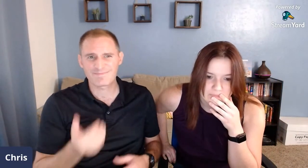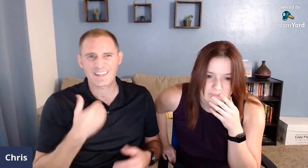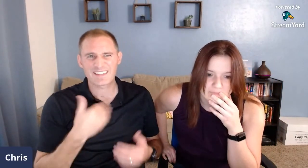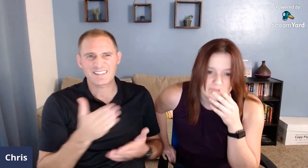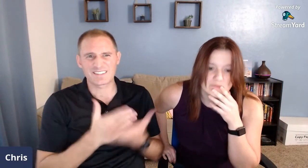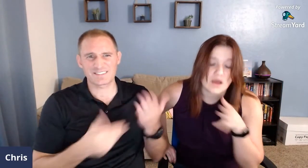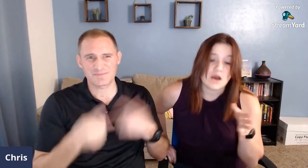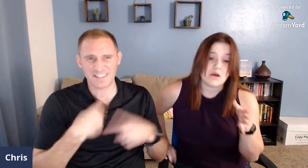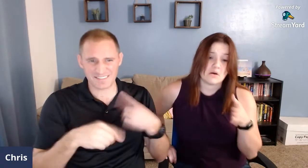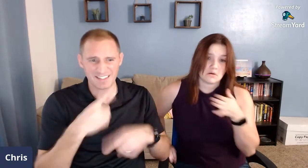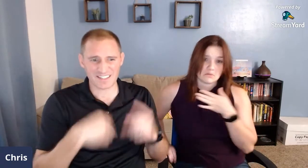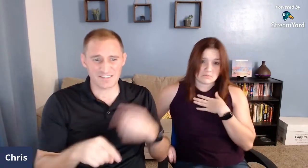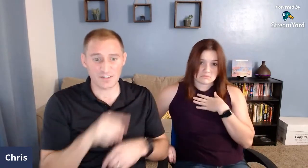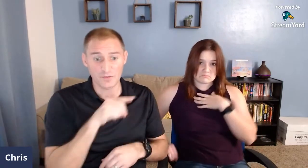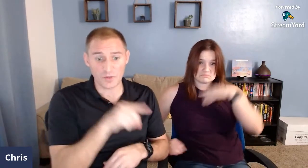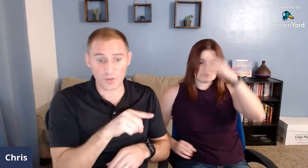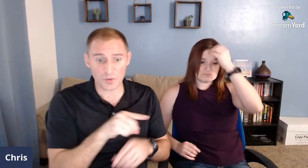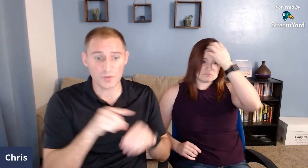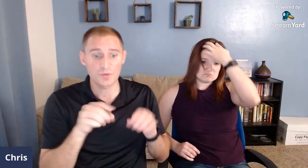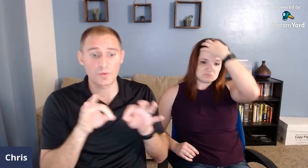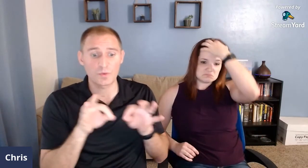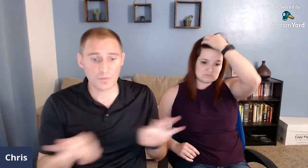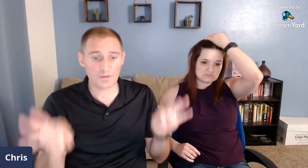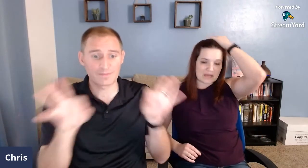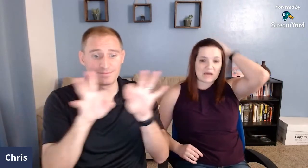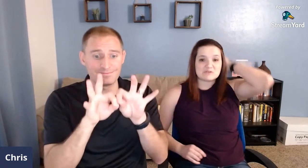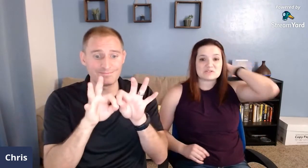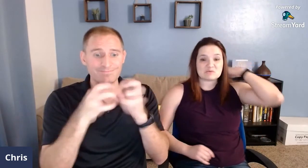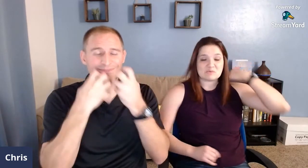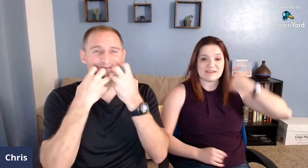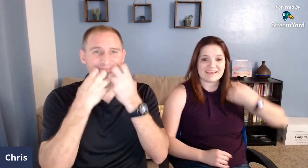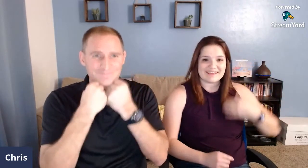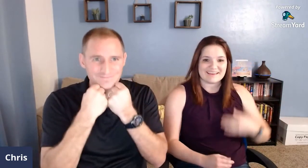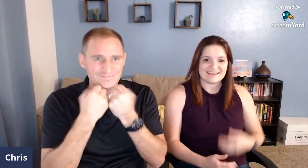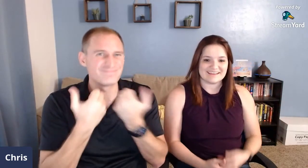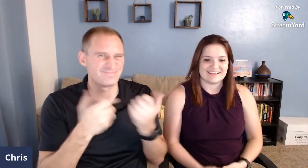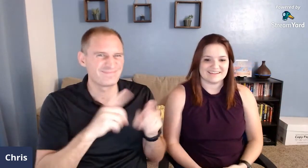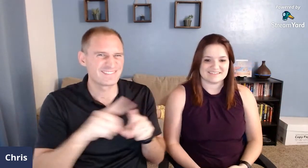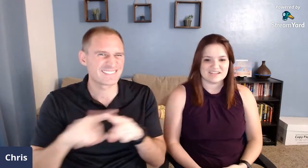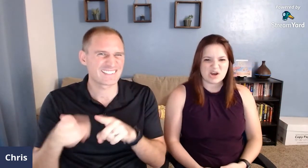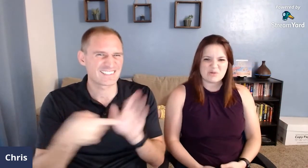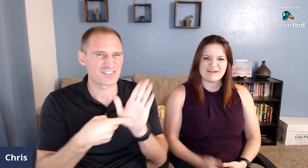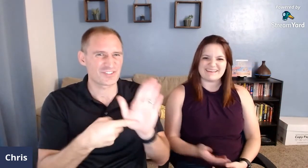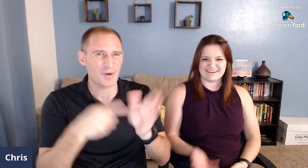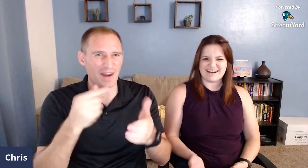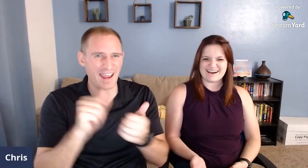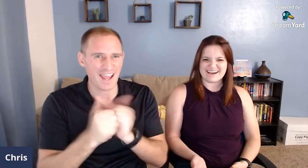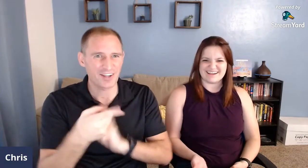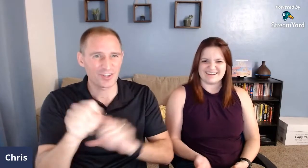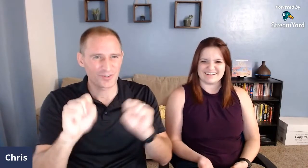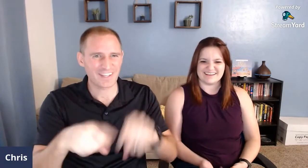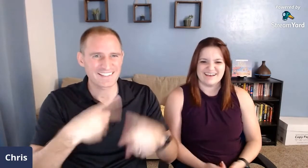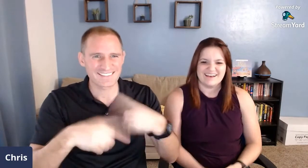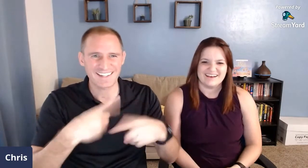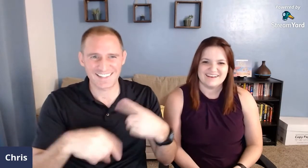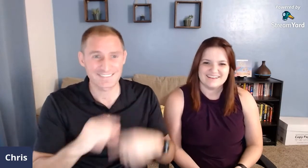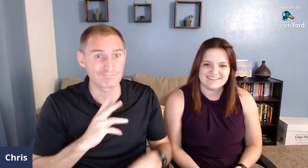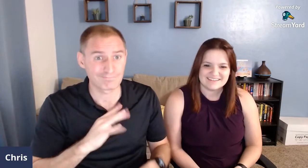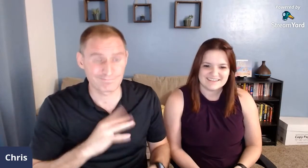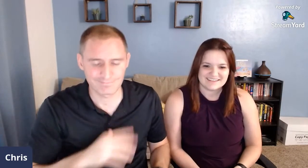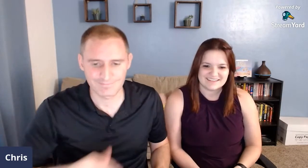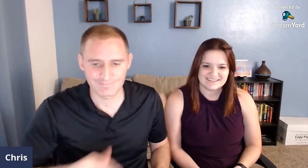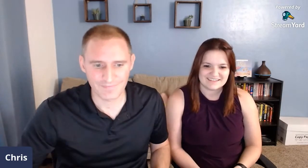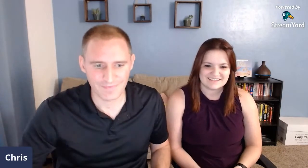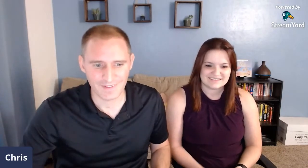has like a description of how to do the sign. How sweet! Oh my God! She also makes